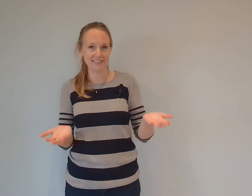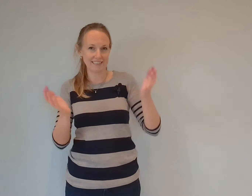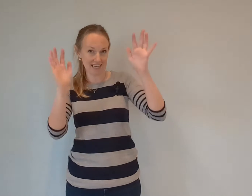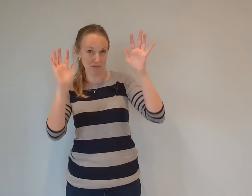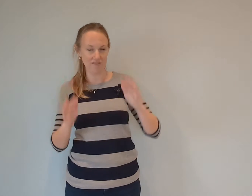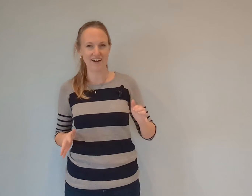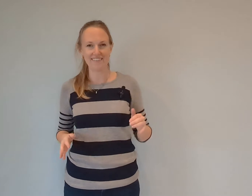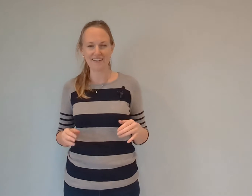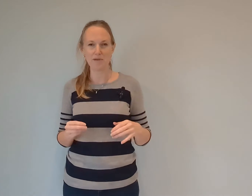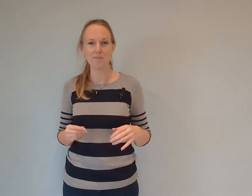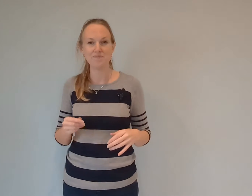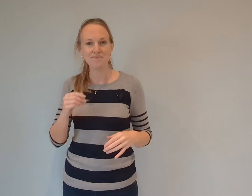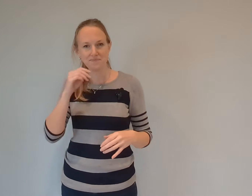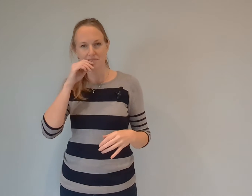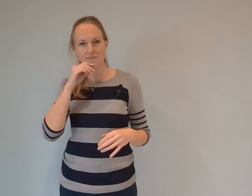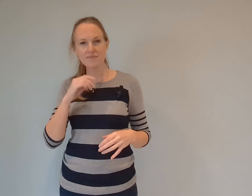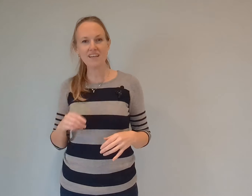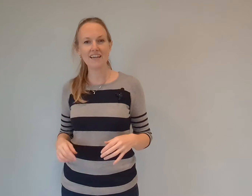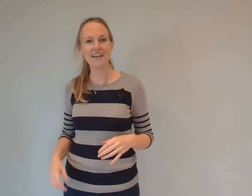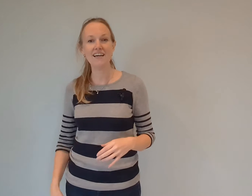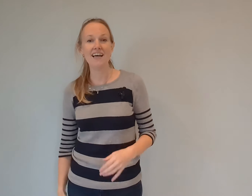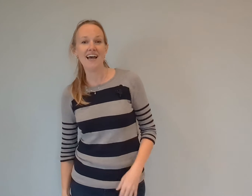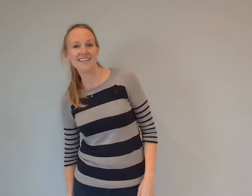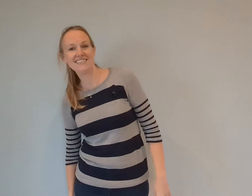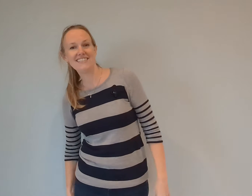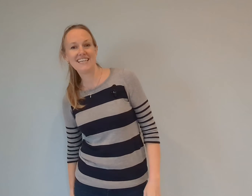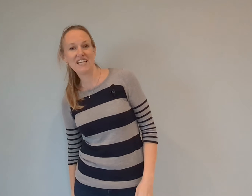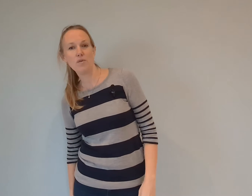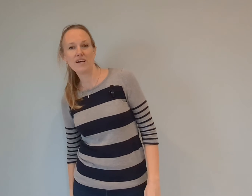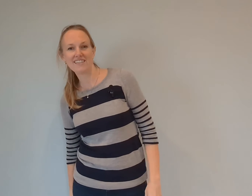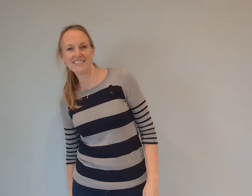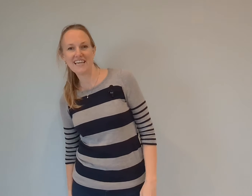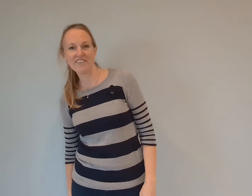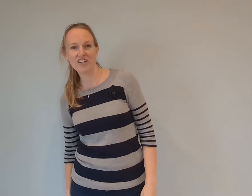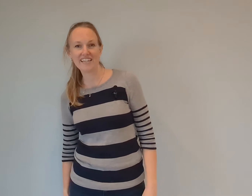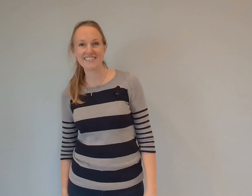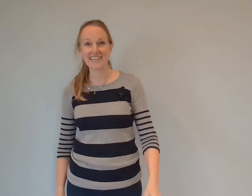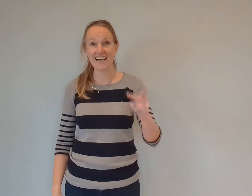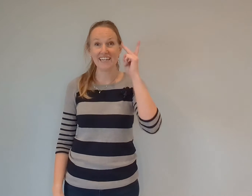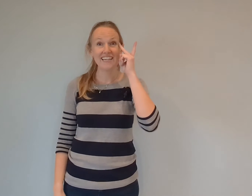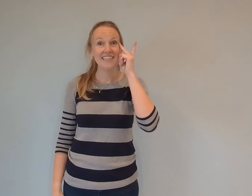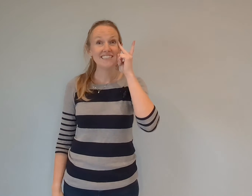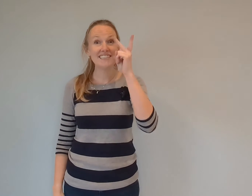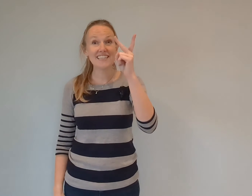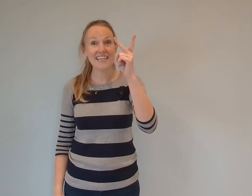They just kind of move around a little bit. Okay? And then see what our Savior has done.